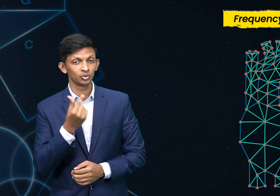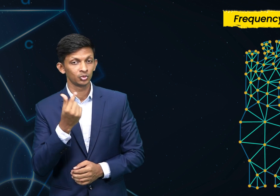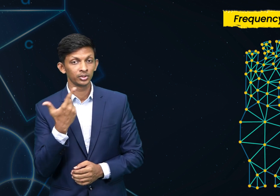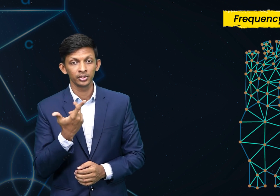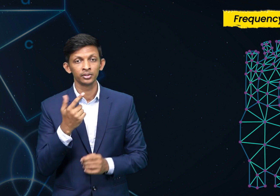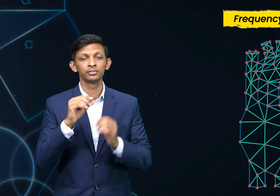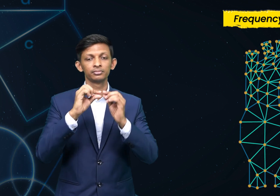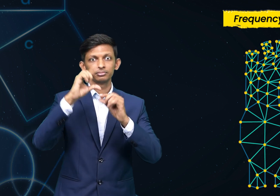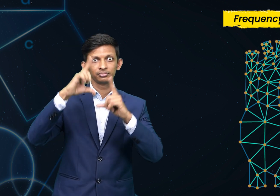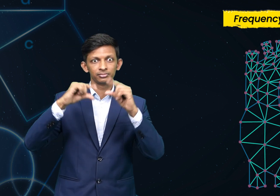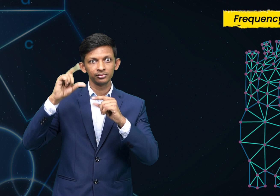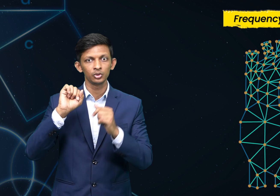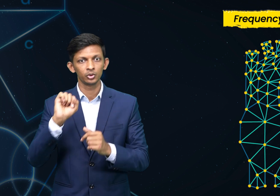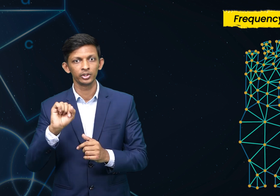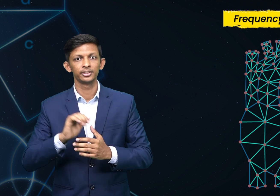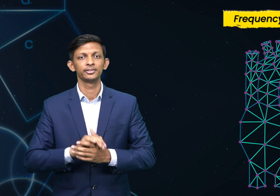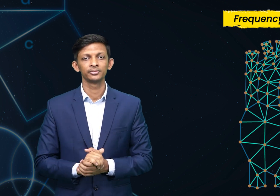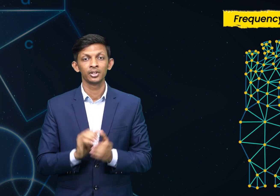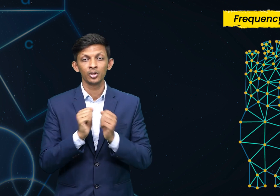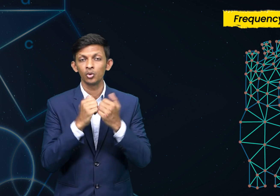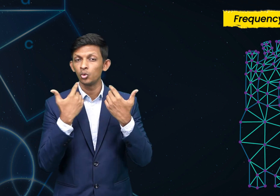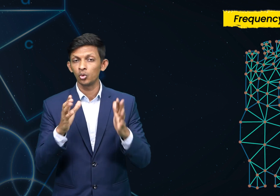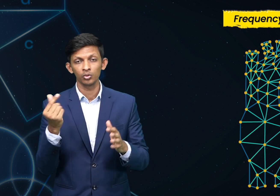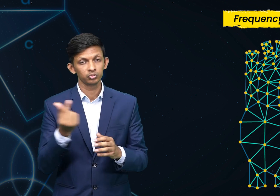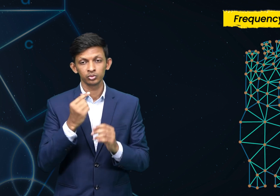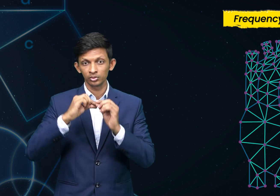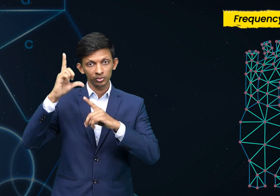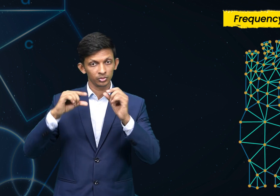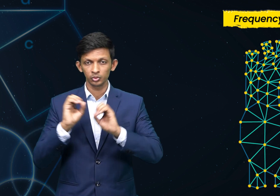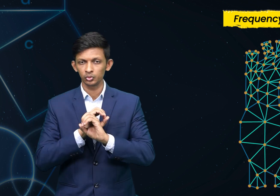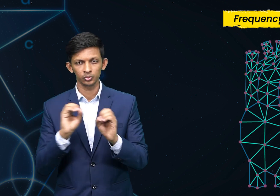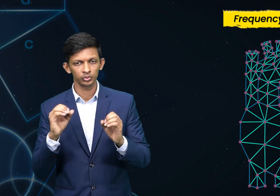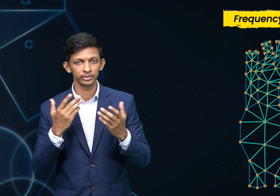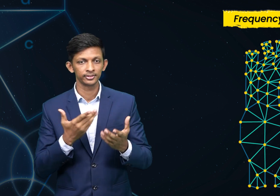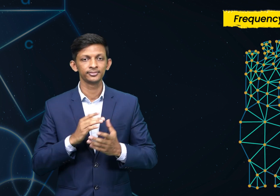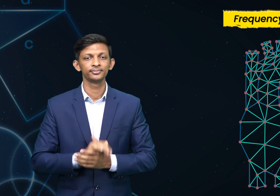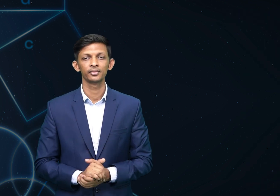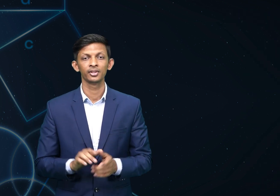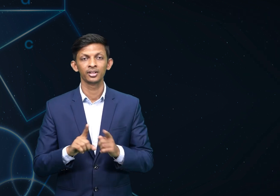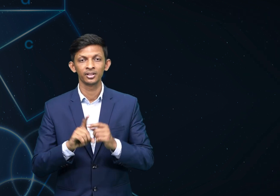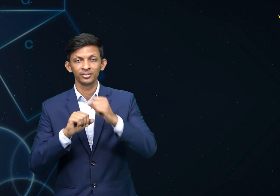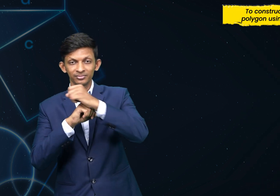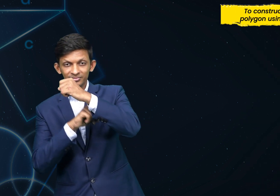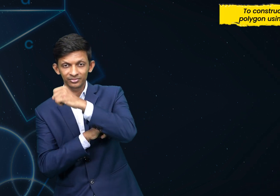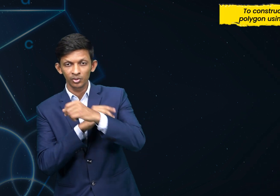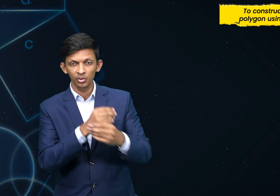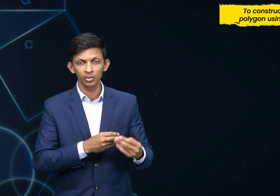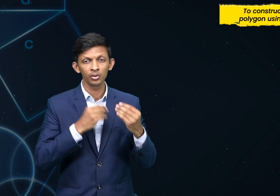1. Using a histogram. 2. Without using a histogram. To construct a